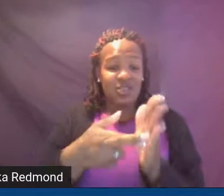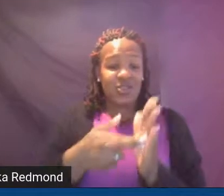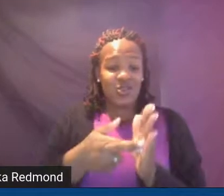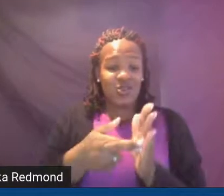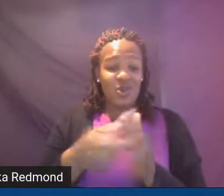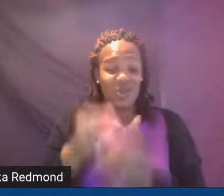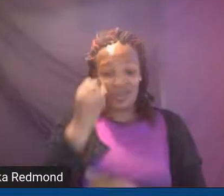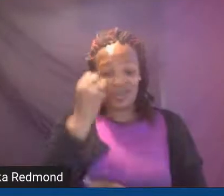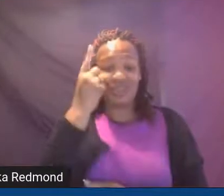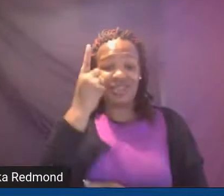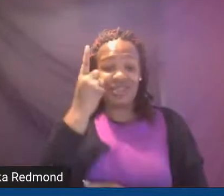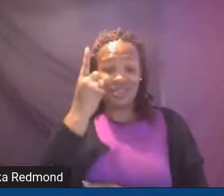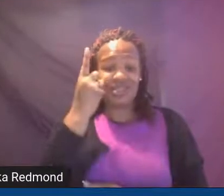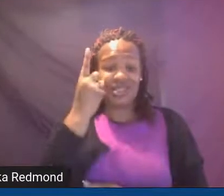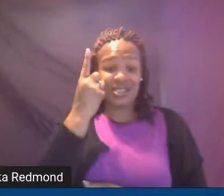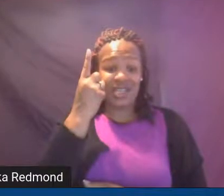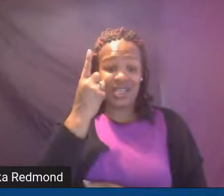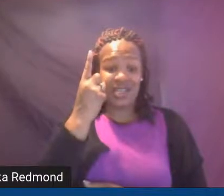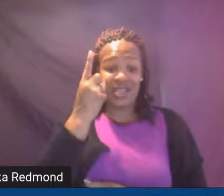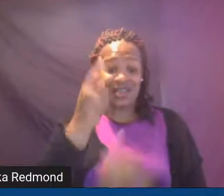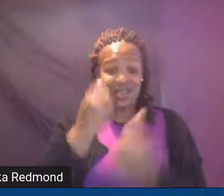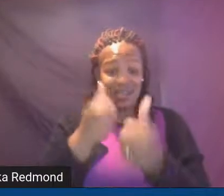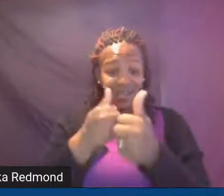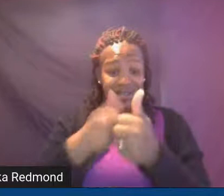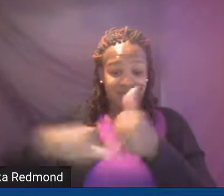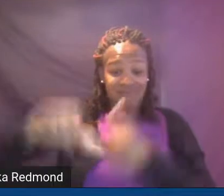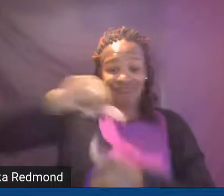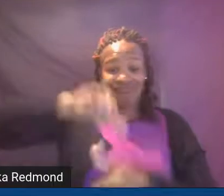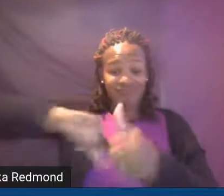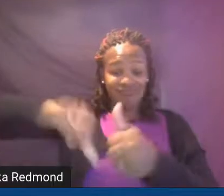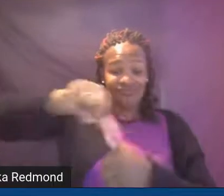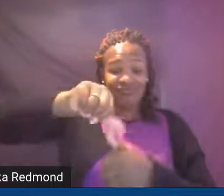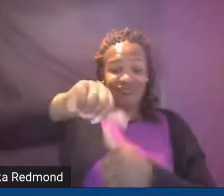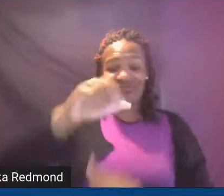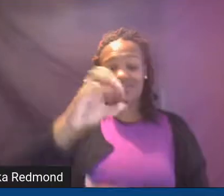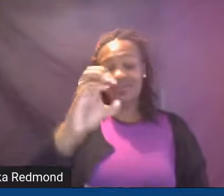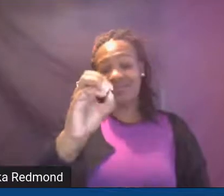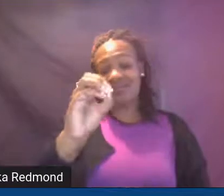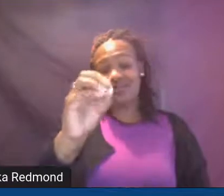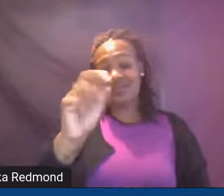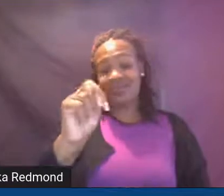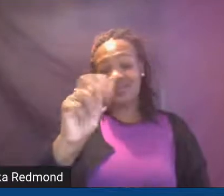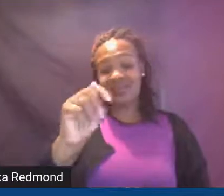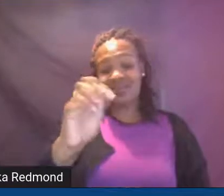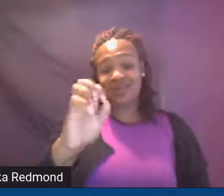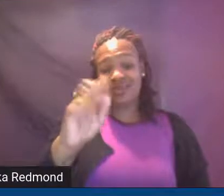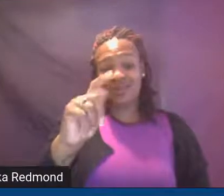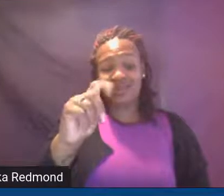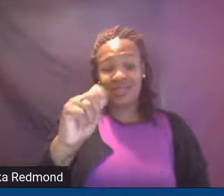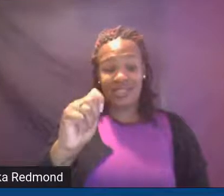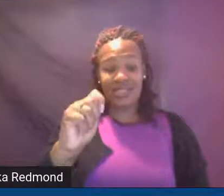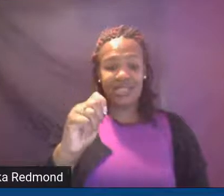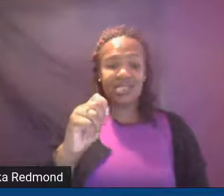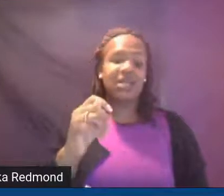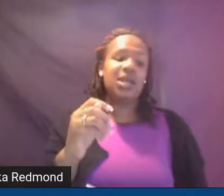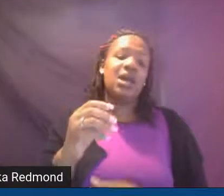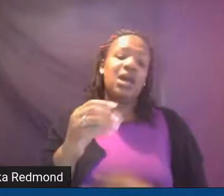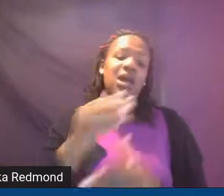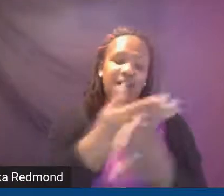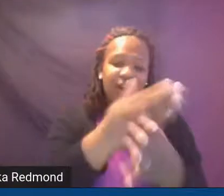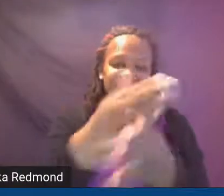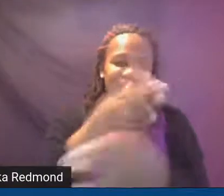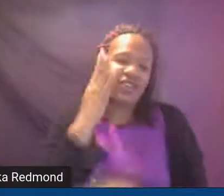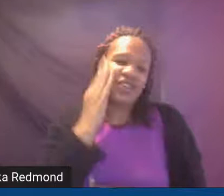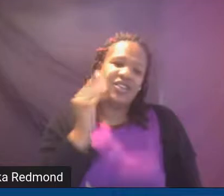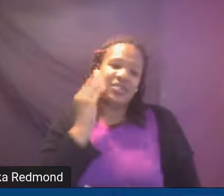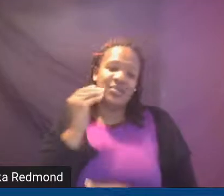each other is the context of a shared experience. And that's why, like when I wear my 49ers hat